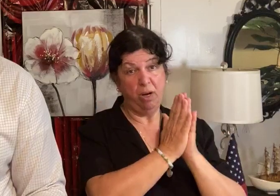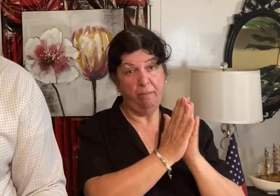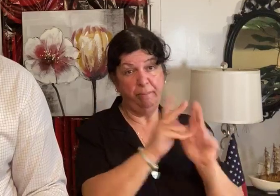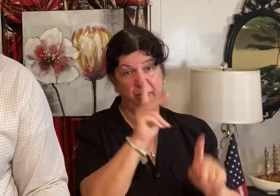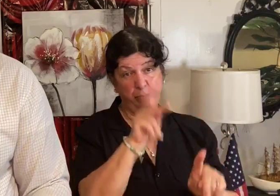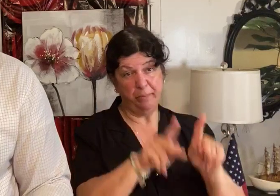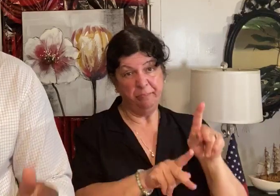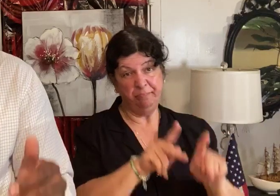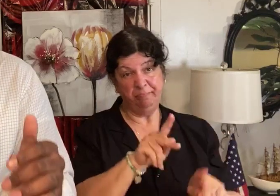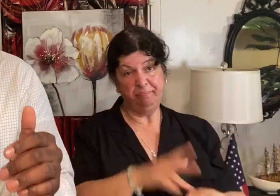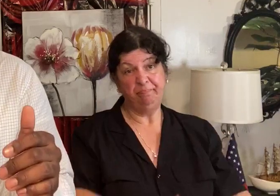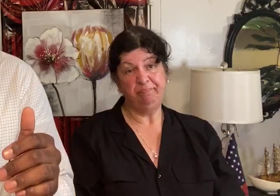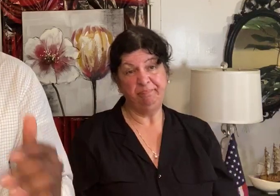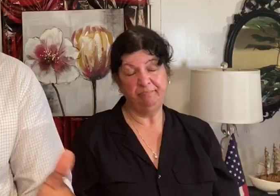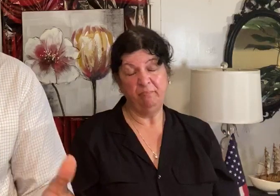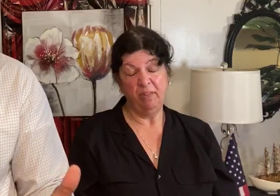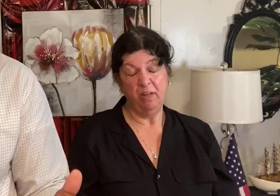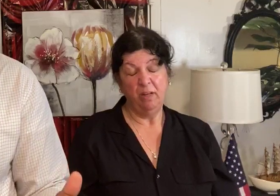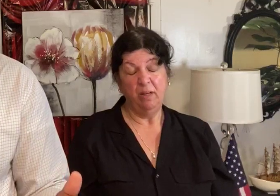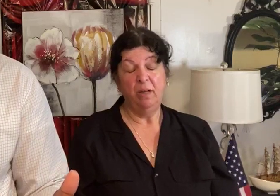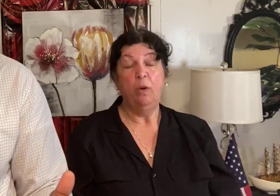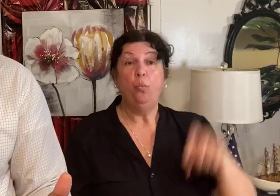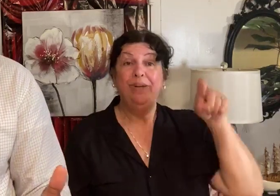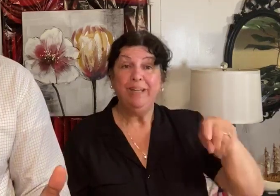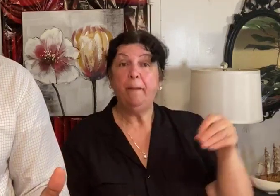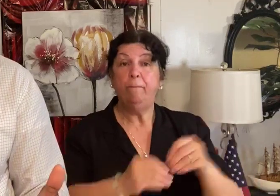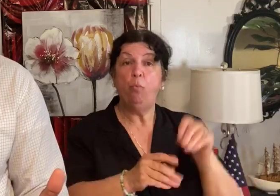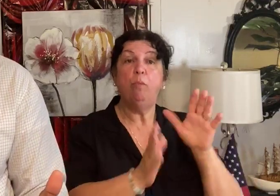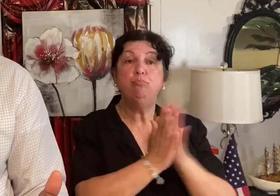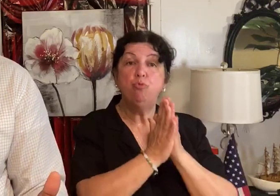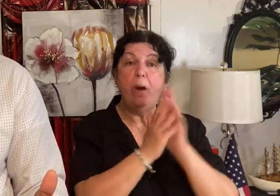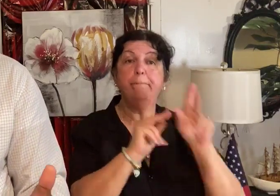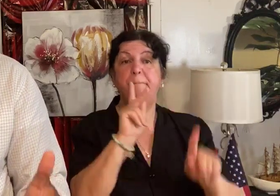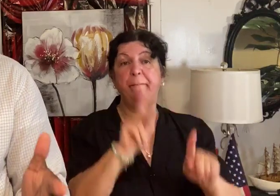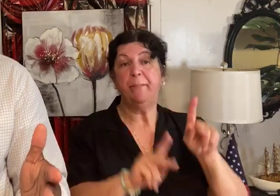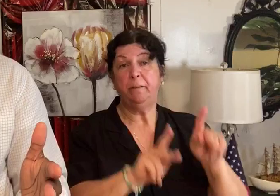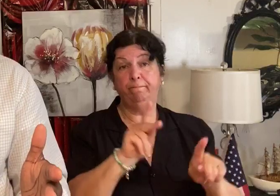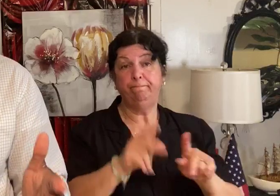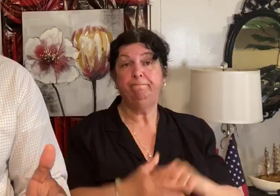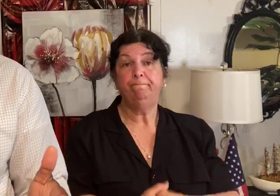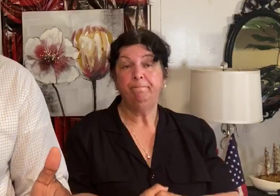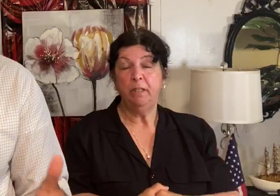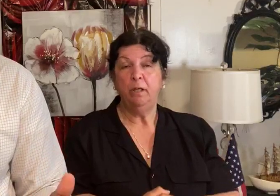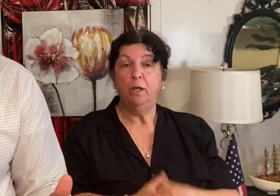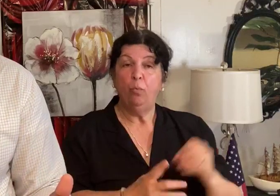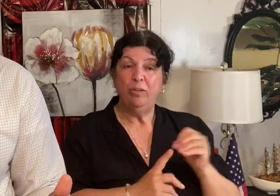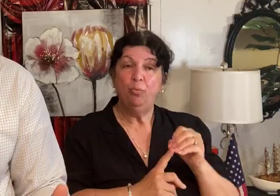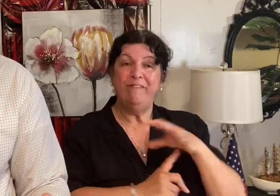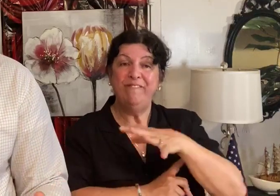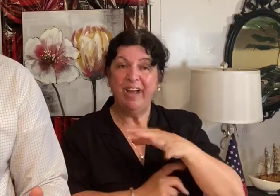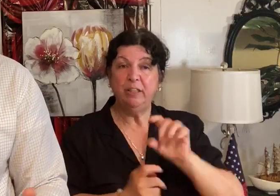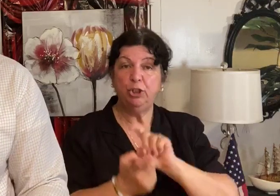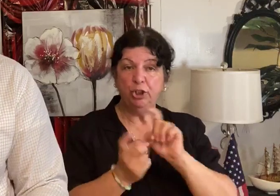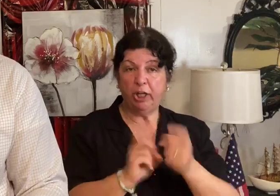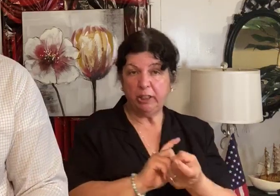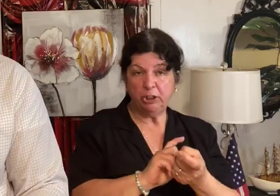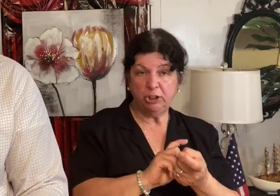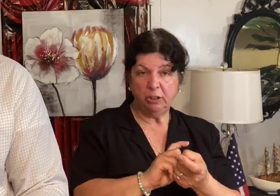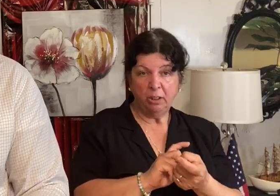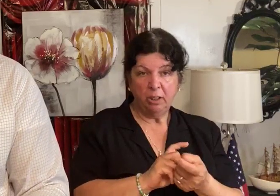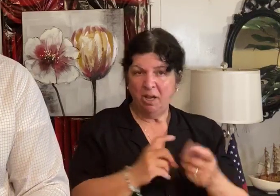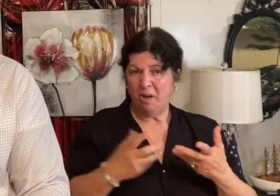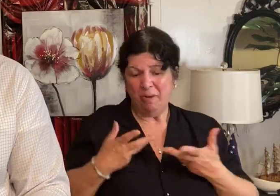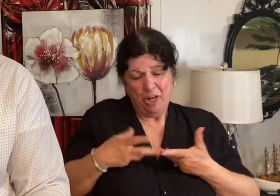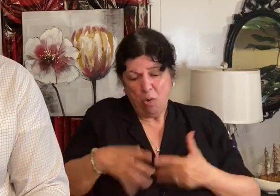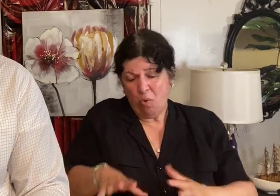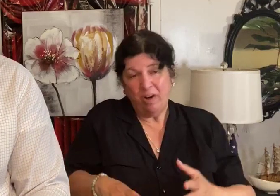sometimes. We need more prayer warriors. Amen? We want to affect change, but we don't want